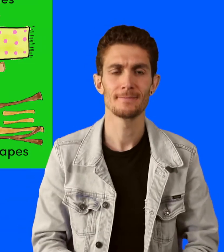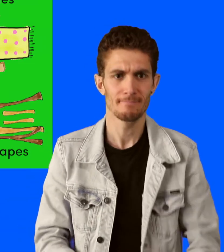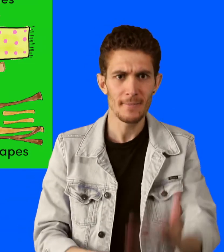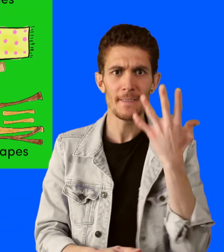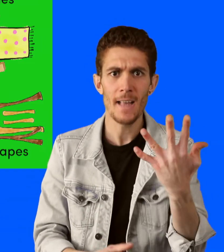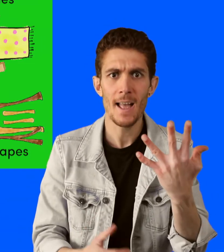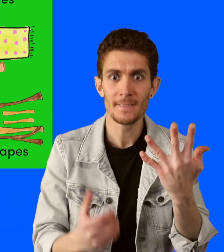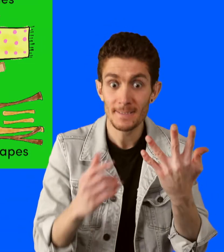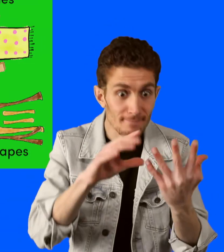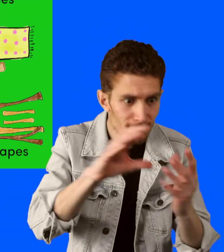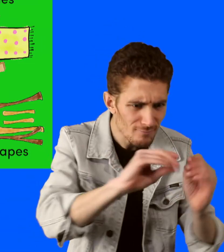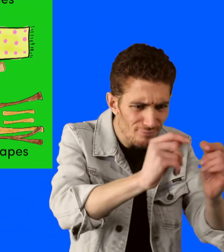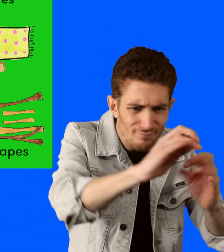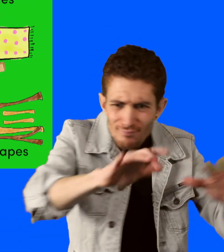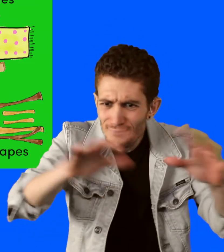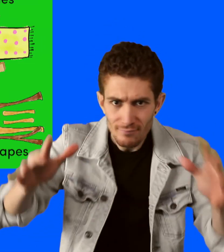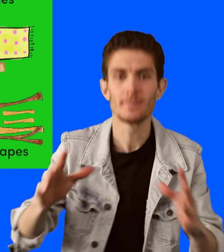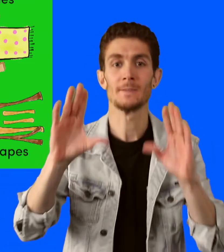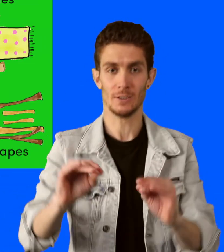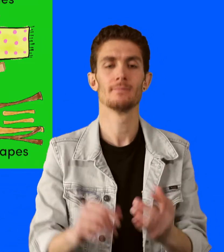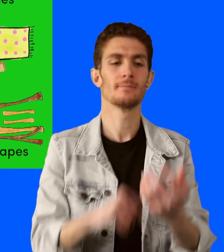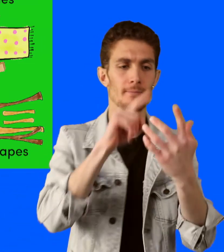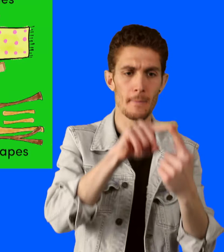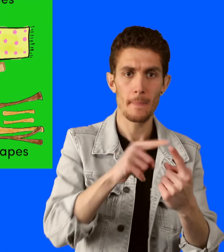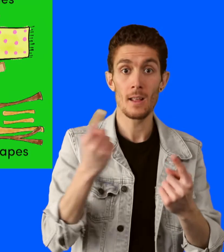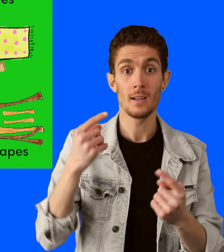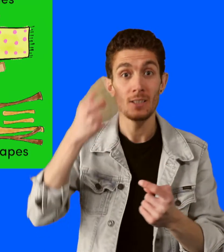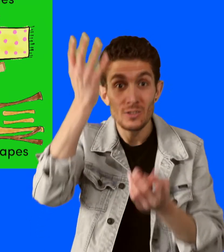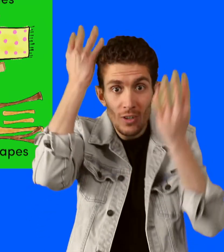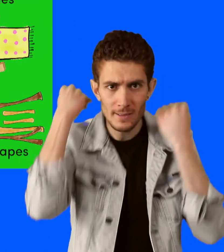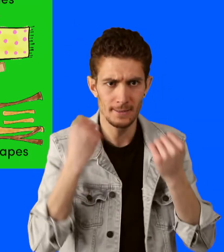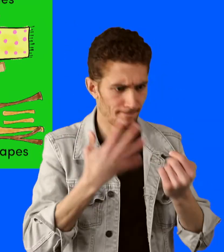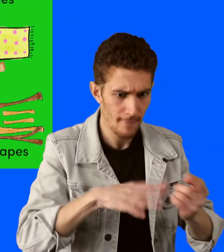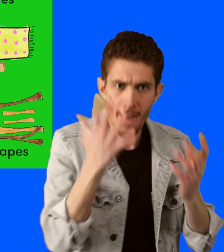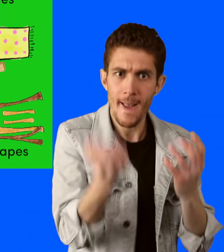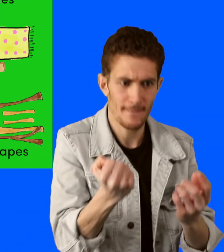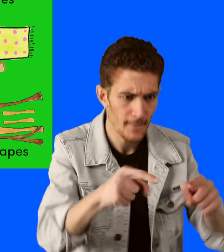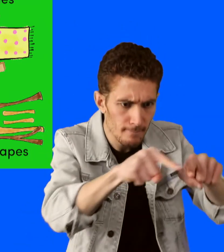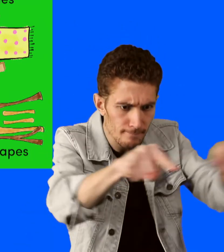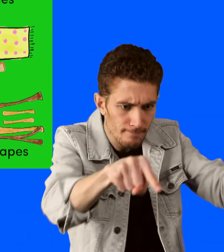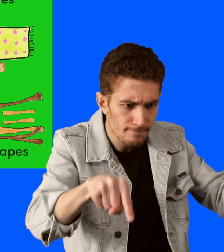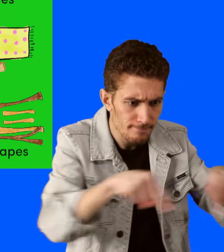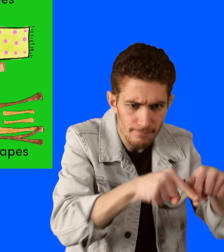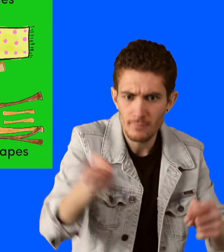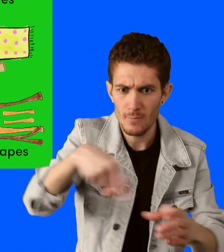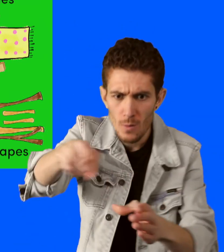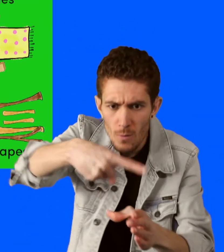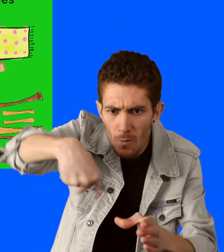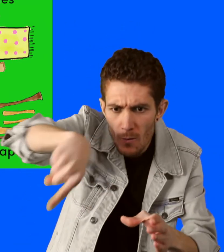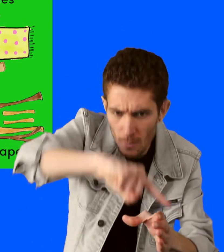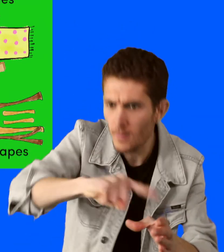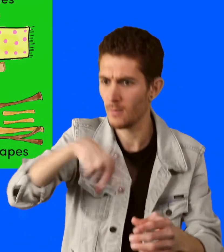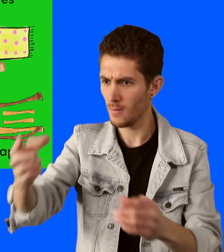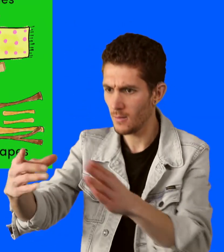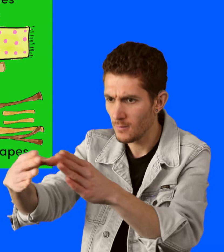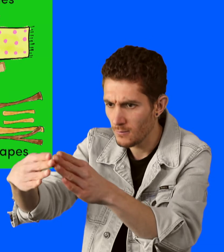quite a challenge there were five piles when they'd finished we have a square pile a pile